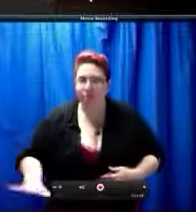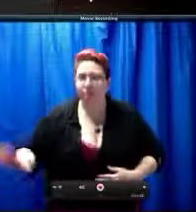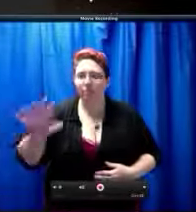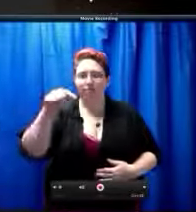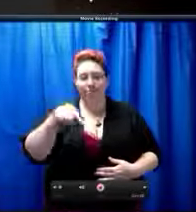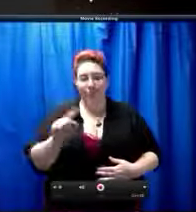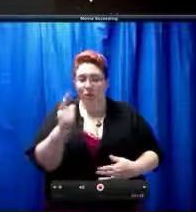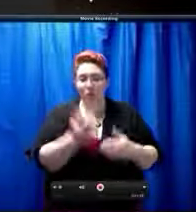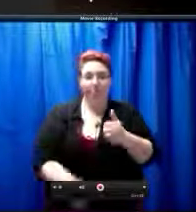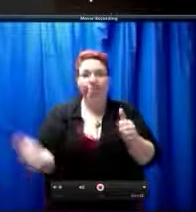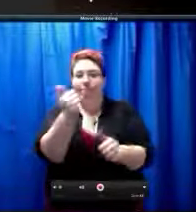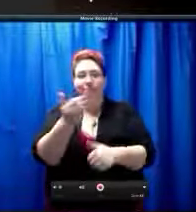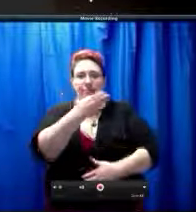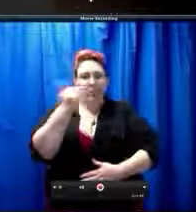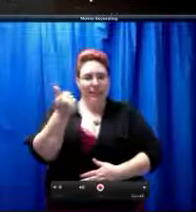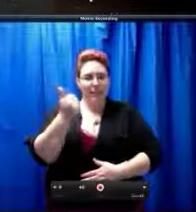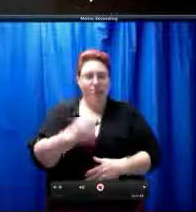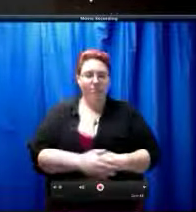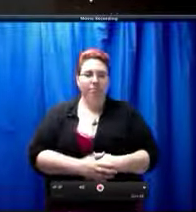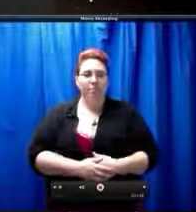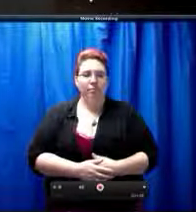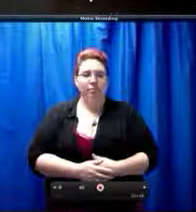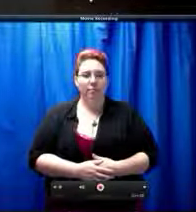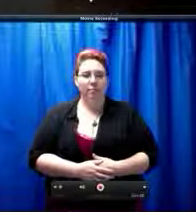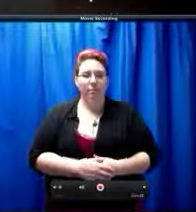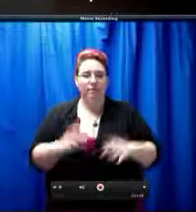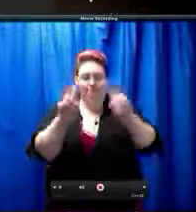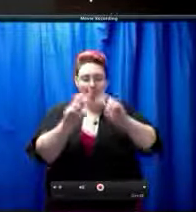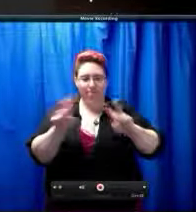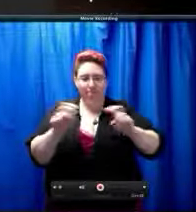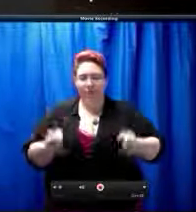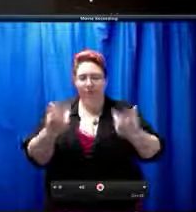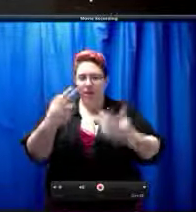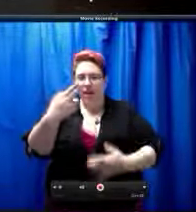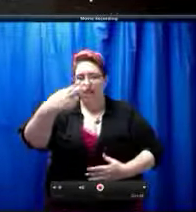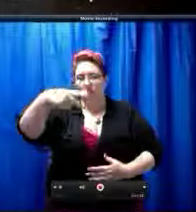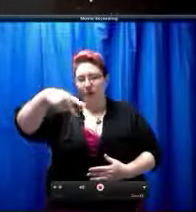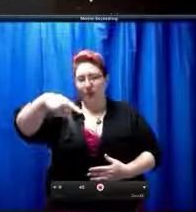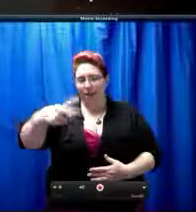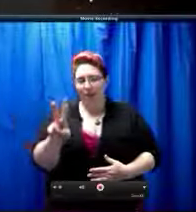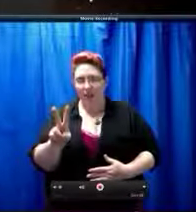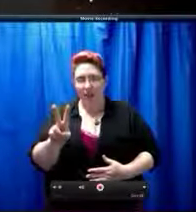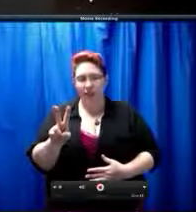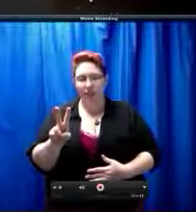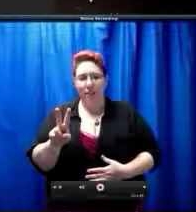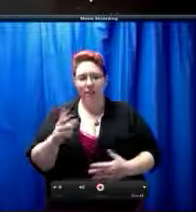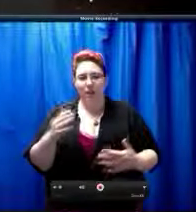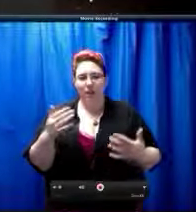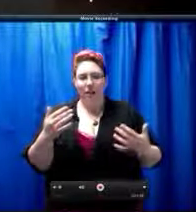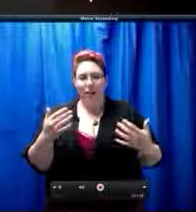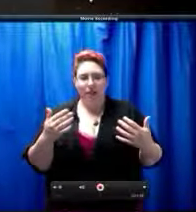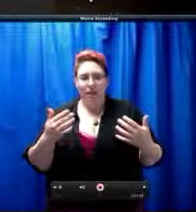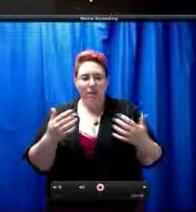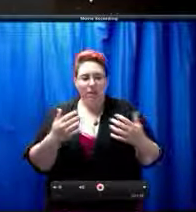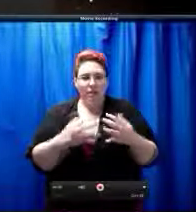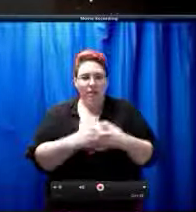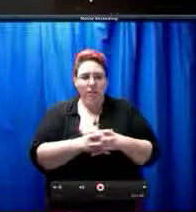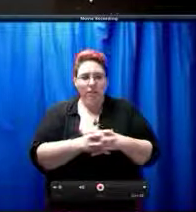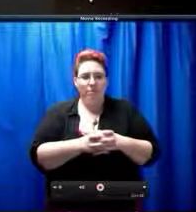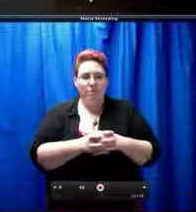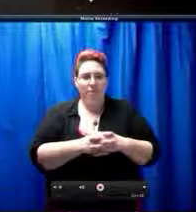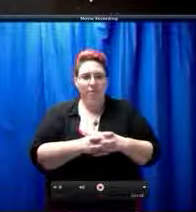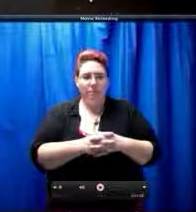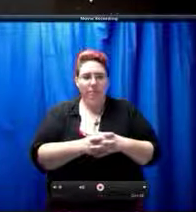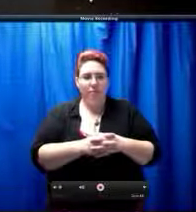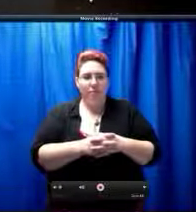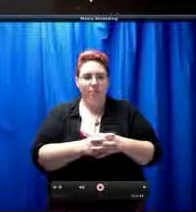relationships of HPV with oral cancers. And again, it's got the numbers of if you've had 6 or more sexual partners, you've